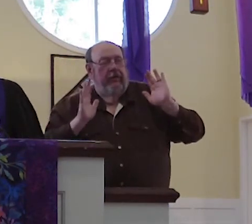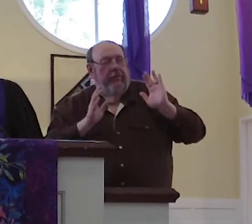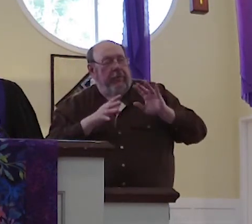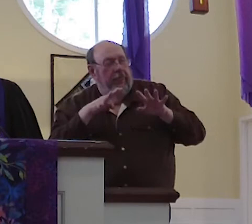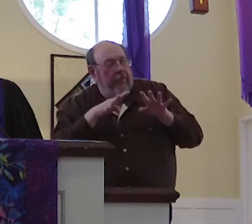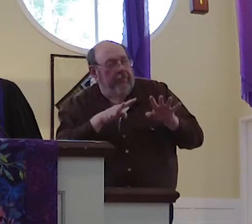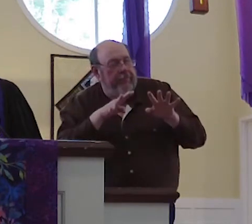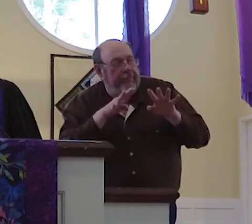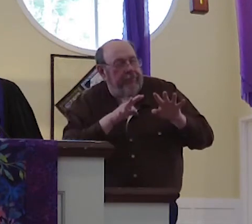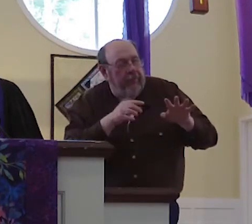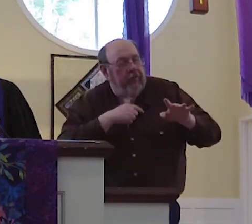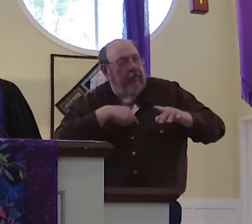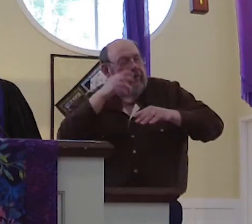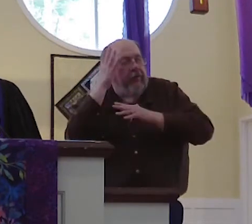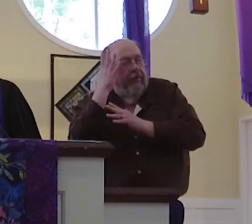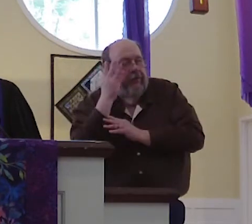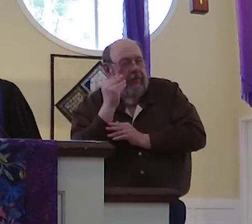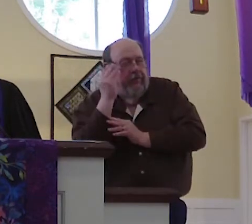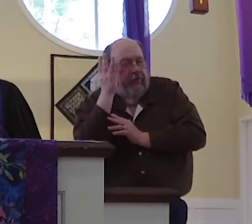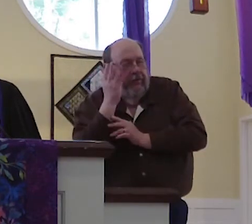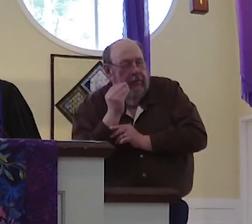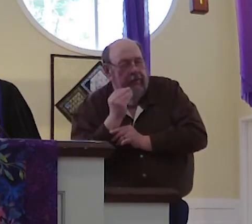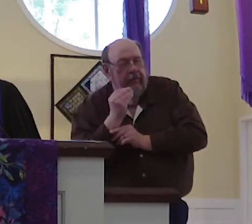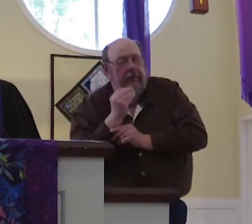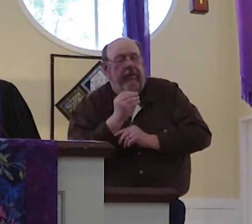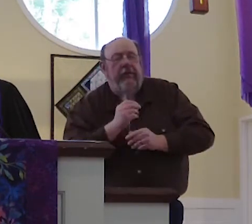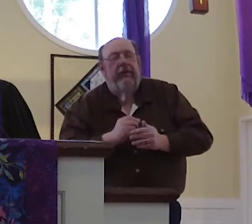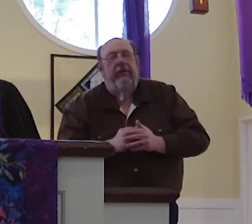to what we are experiencing.